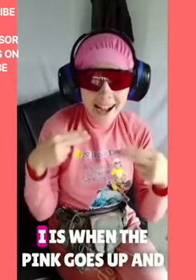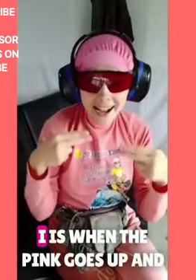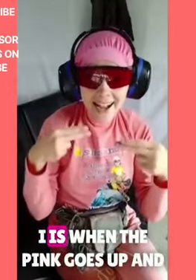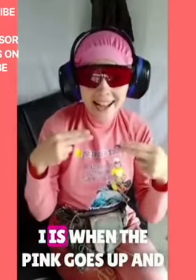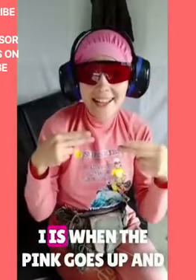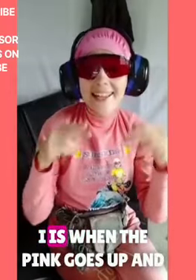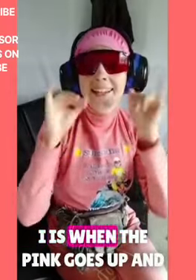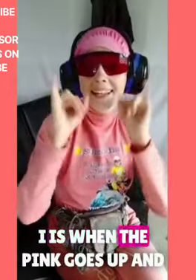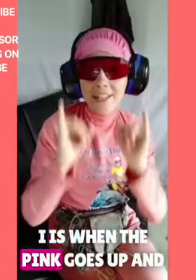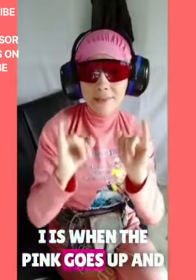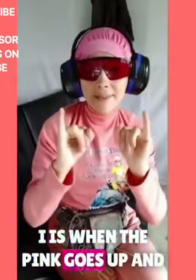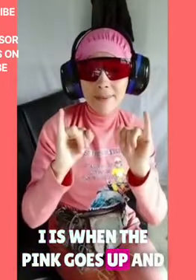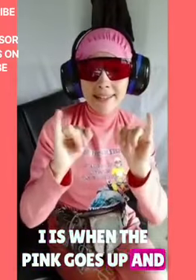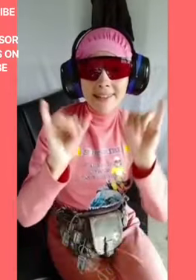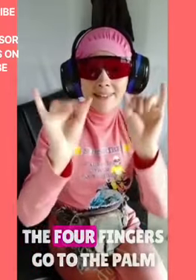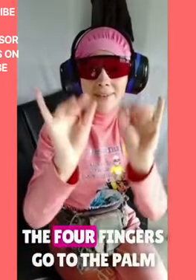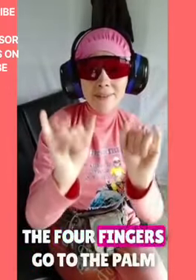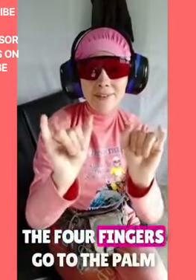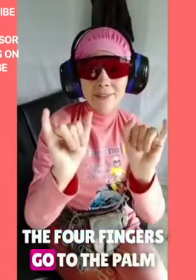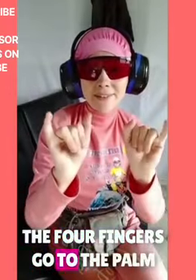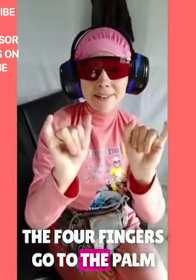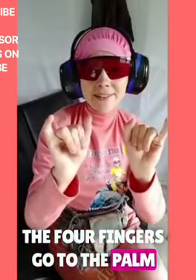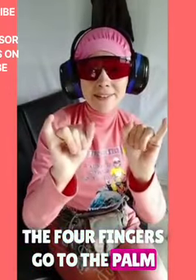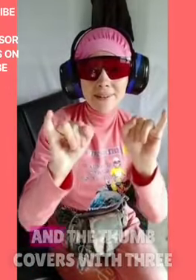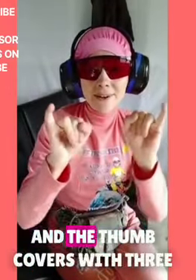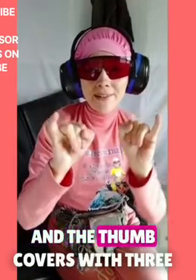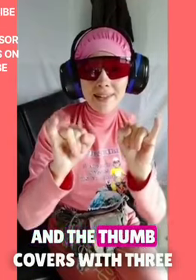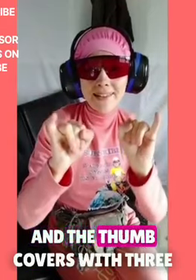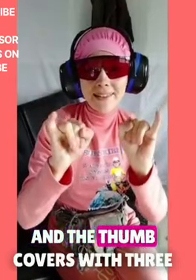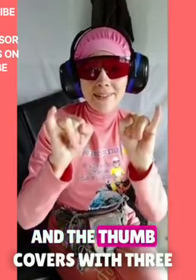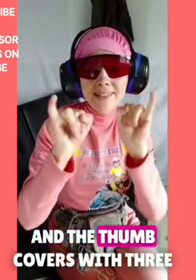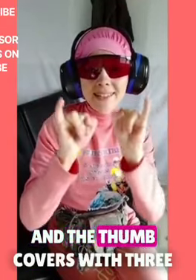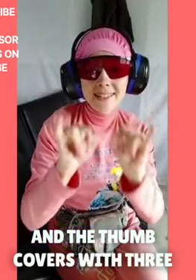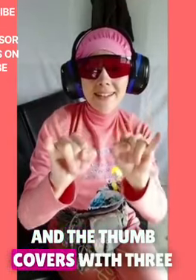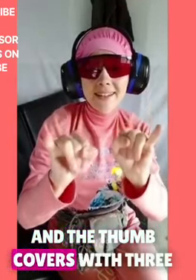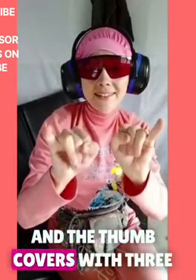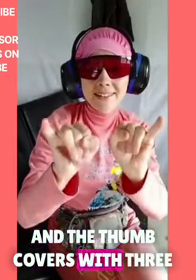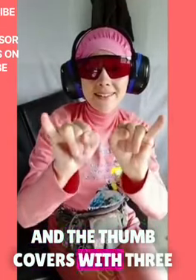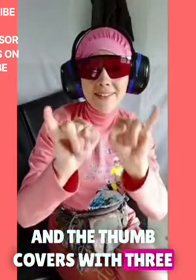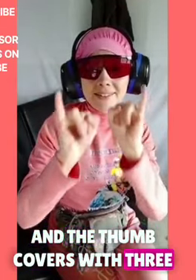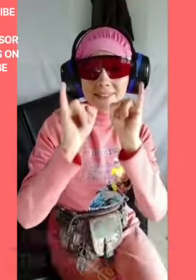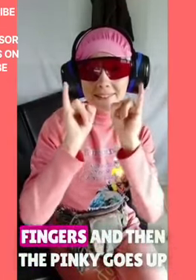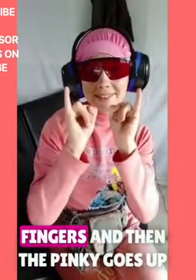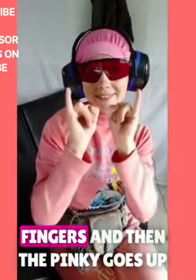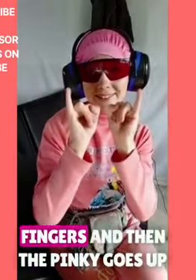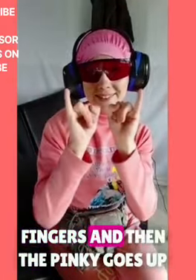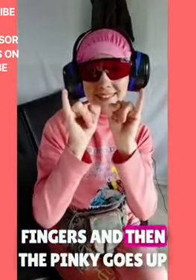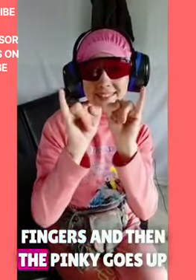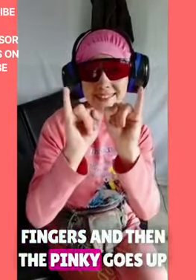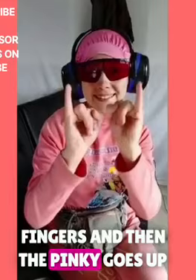I is when the pinky goes up and the four fingers go to the palm and the thumb covers the three fingers. And then the pinky goes